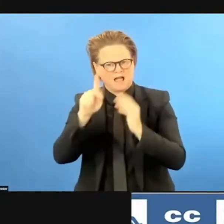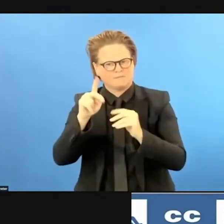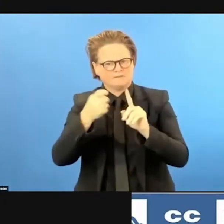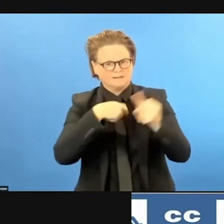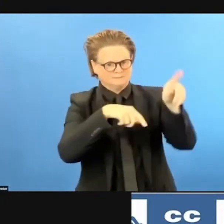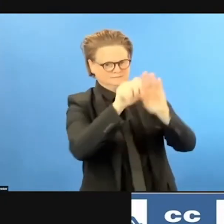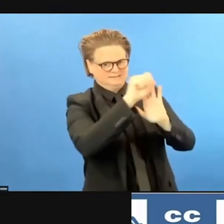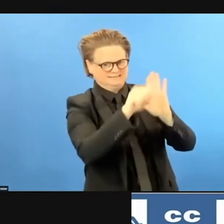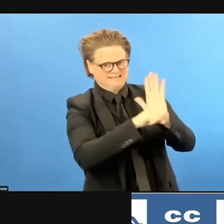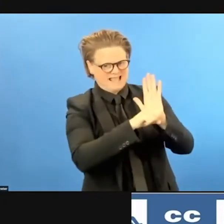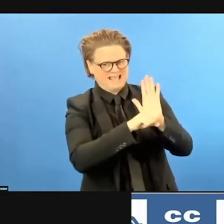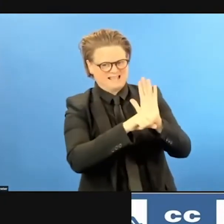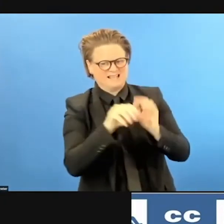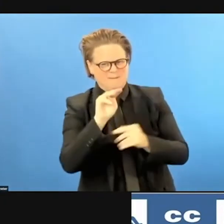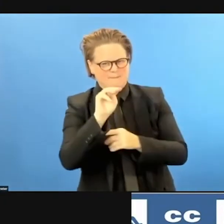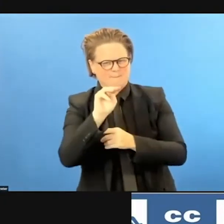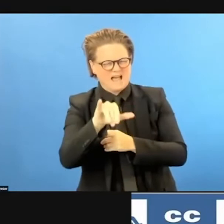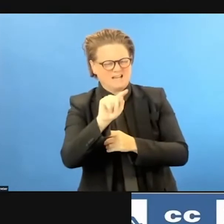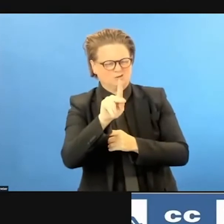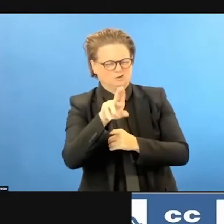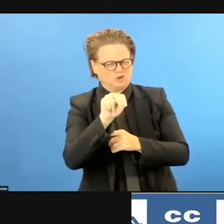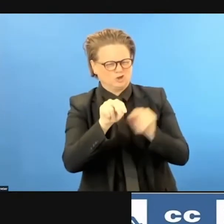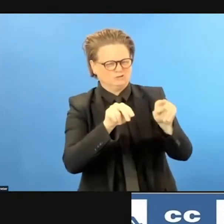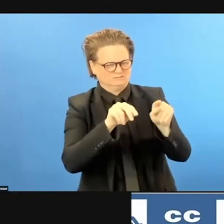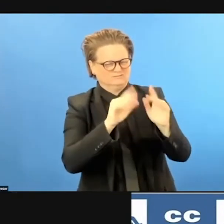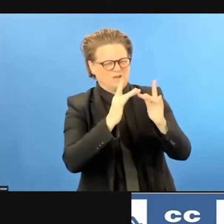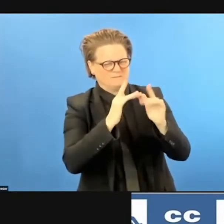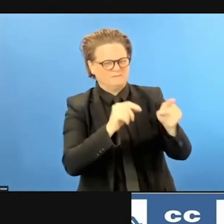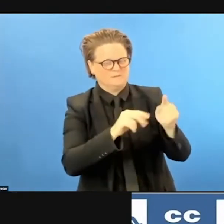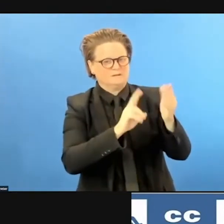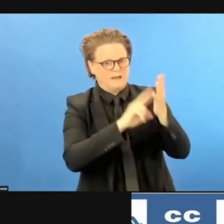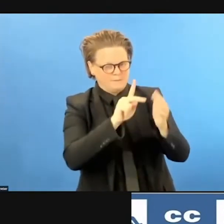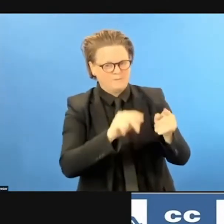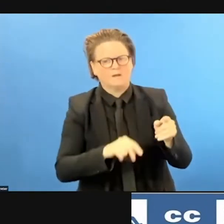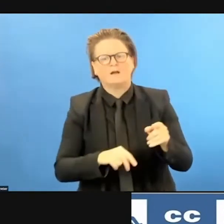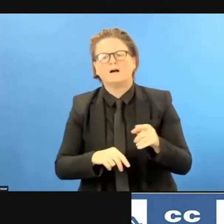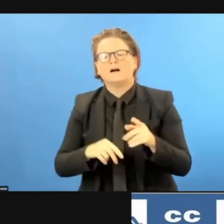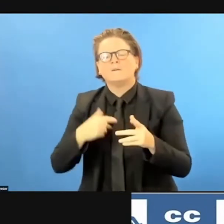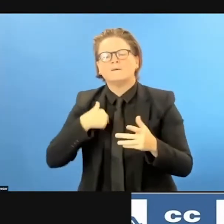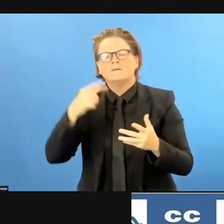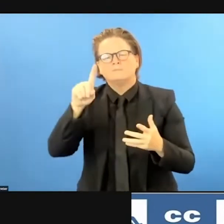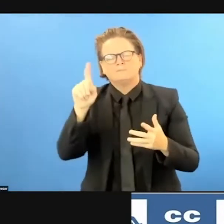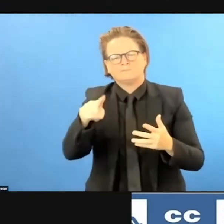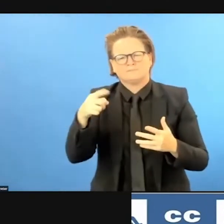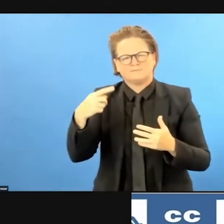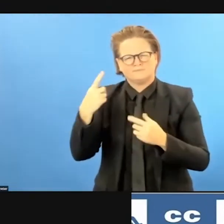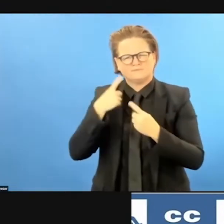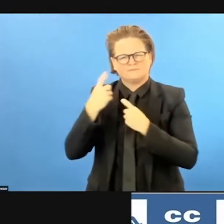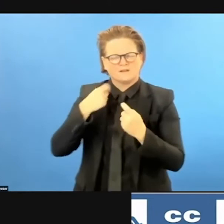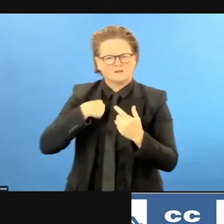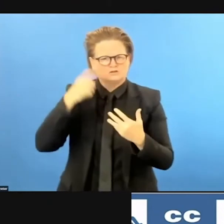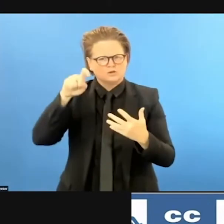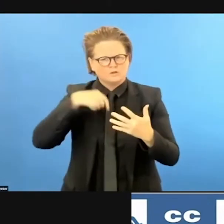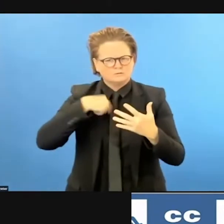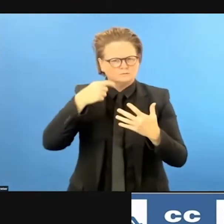system, then they, there's some questions around what do they click and check, which boxes do they check, because